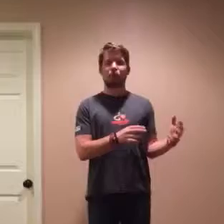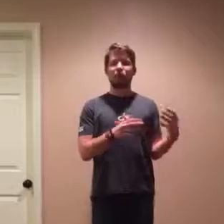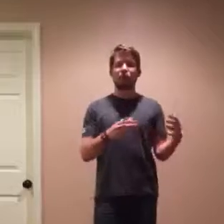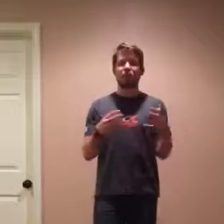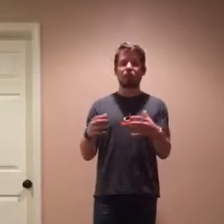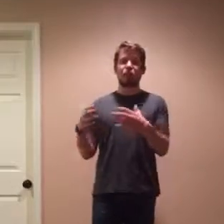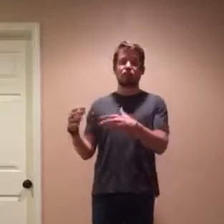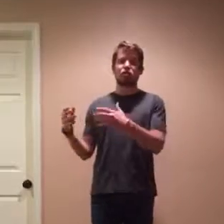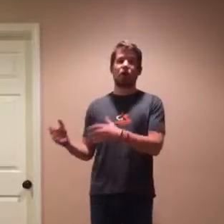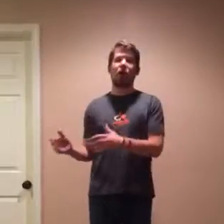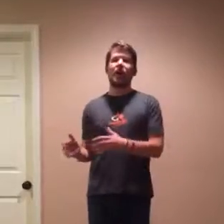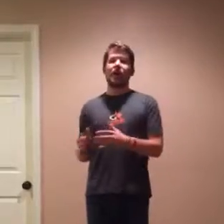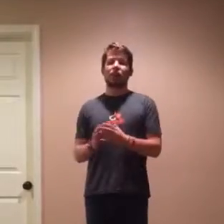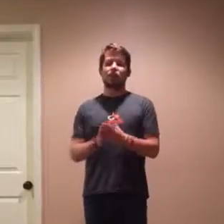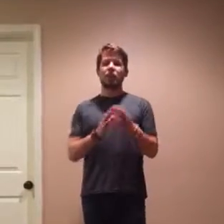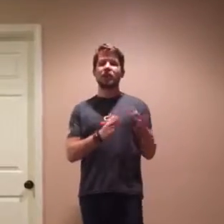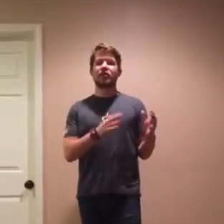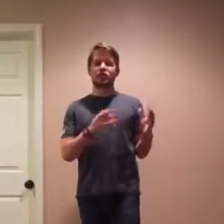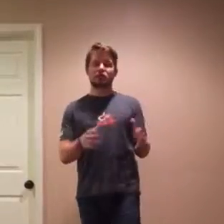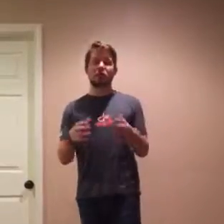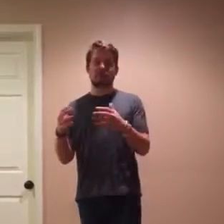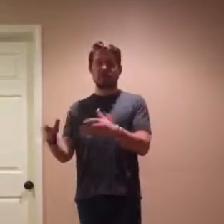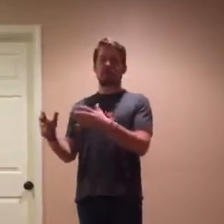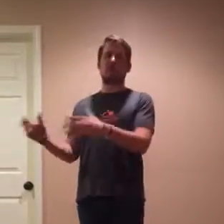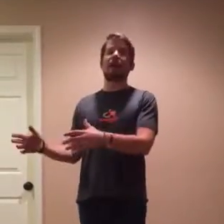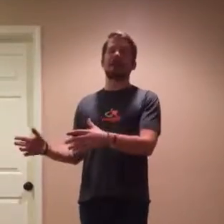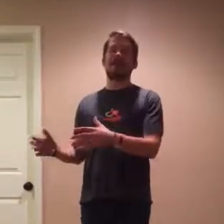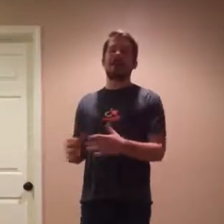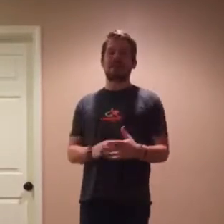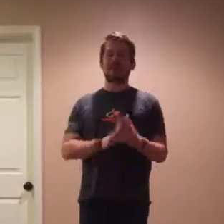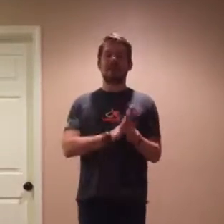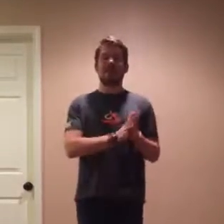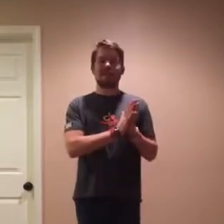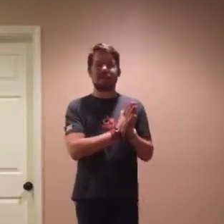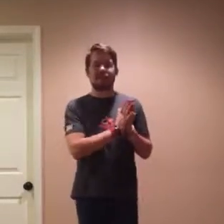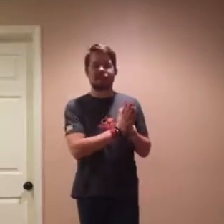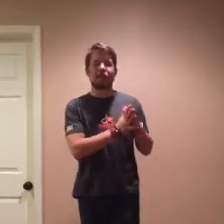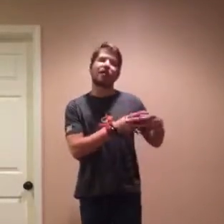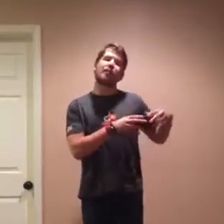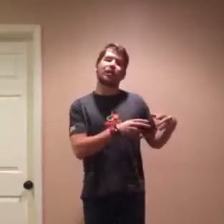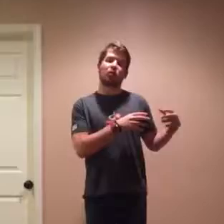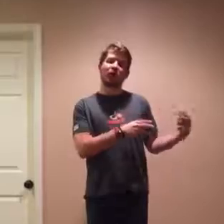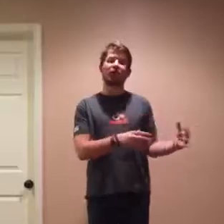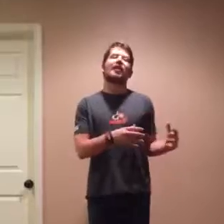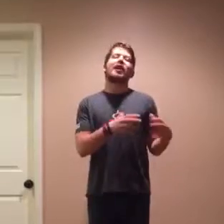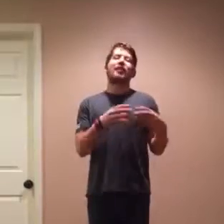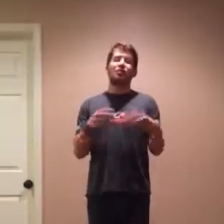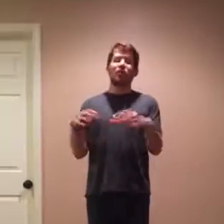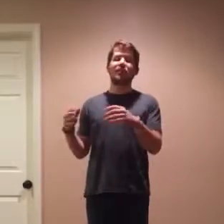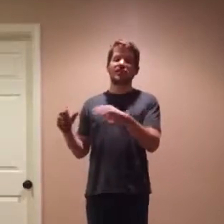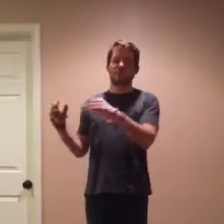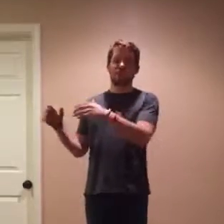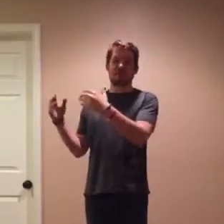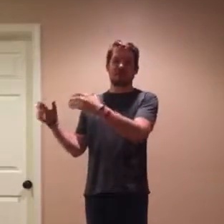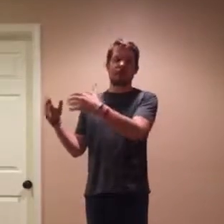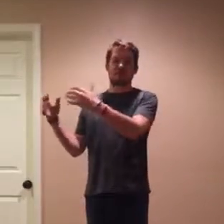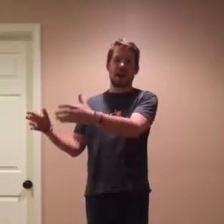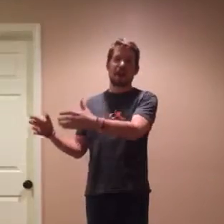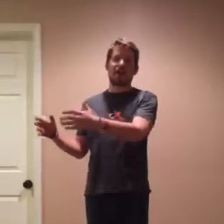that brings me more joy than reaching students for Christ. There is nothing that gets me out of bed quicker than reaching students for Christ.